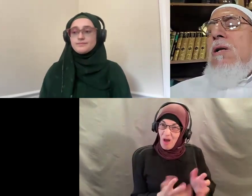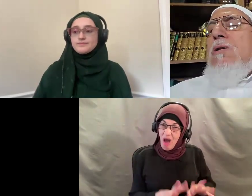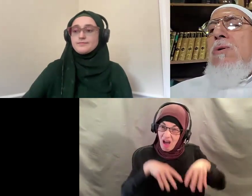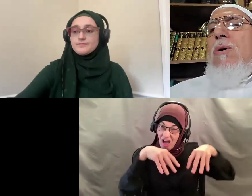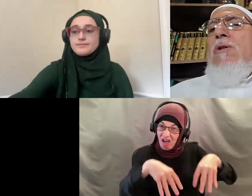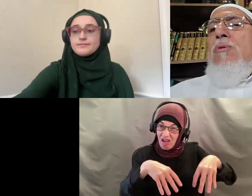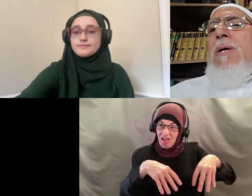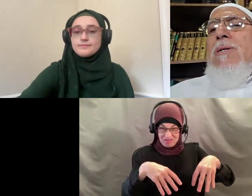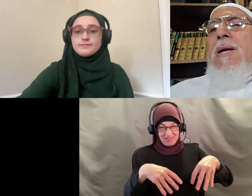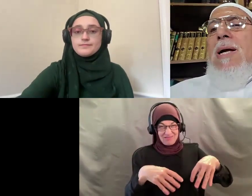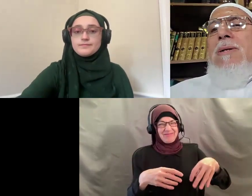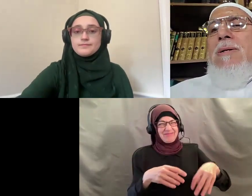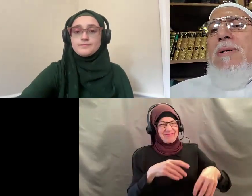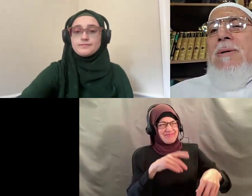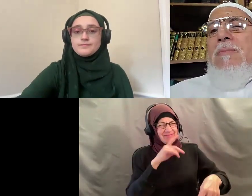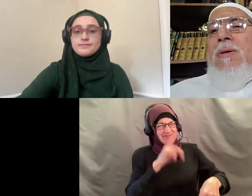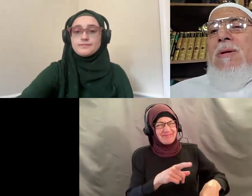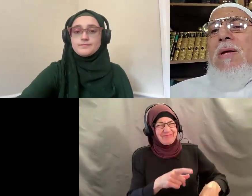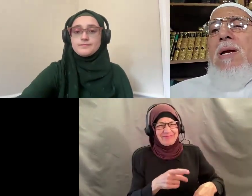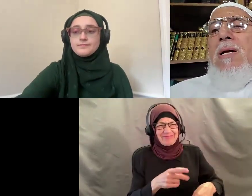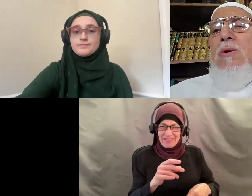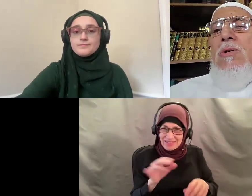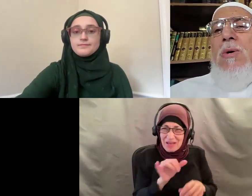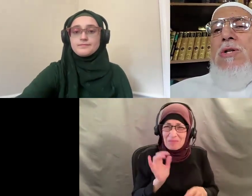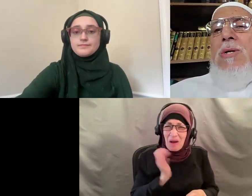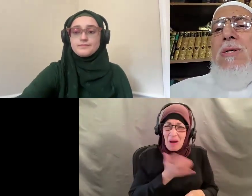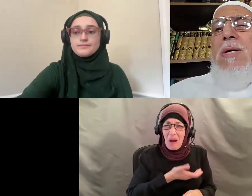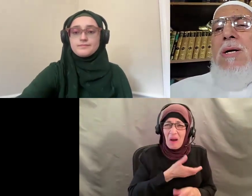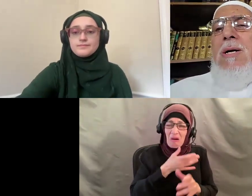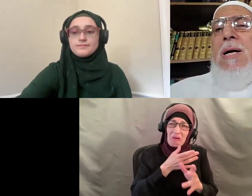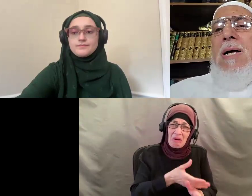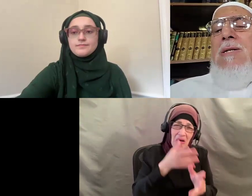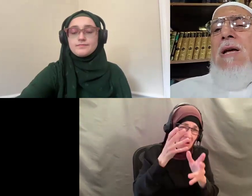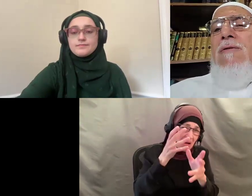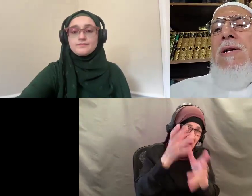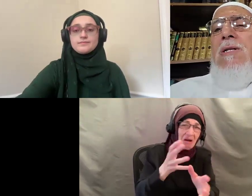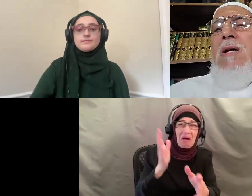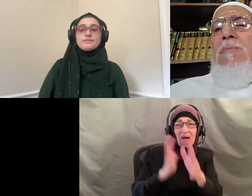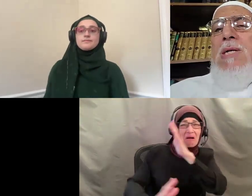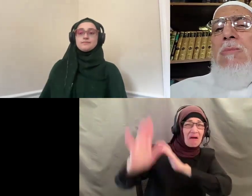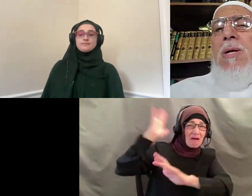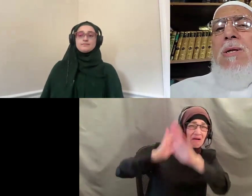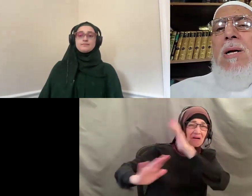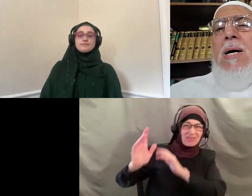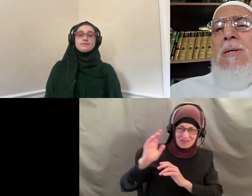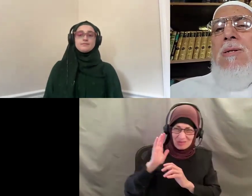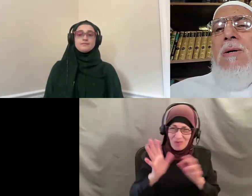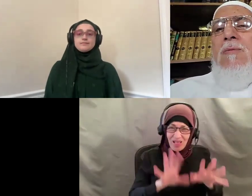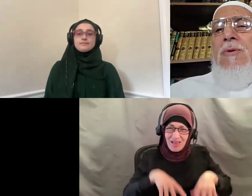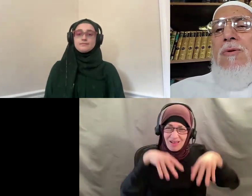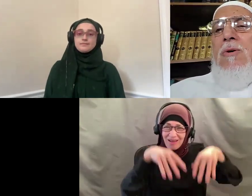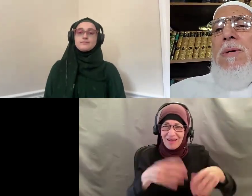they also going to be resurrected? They raise those questions as if it is impossible in their